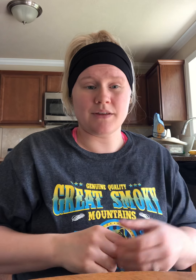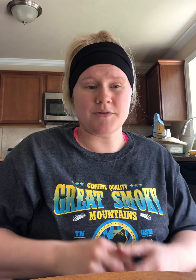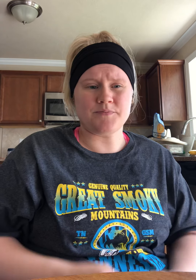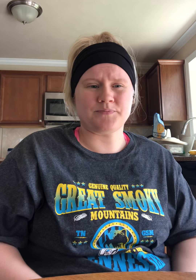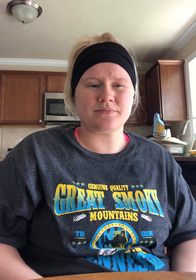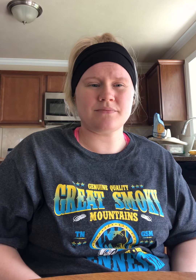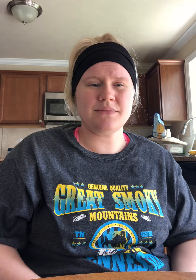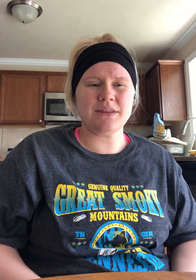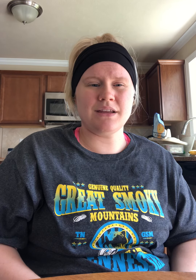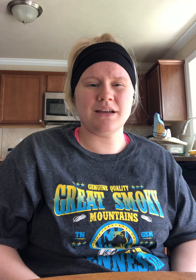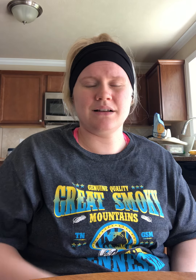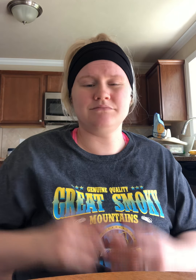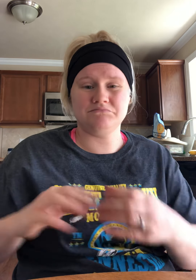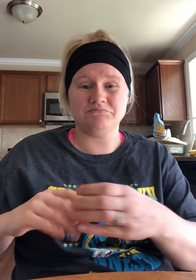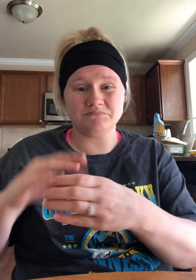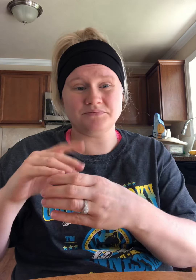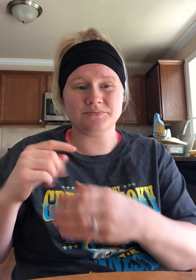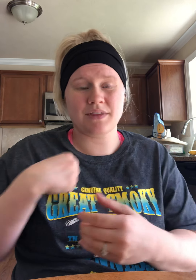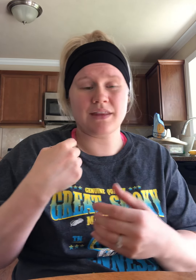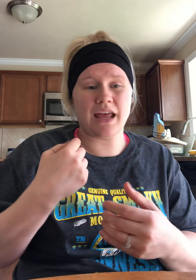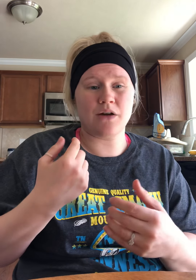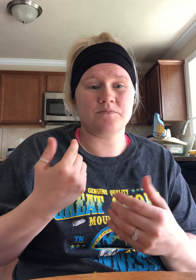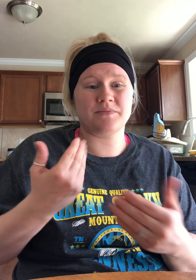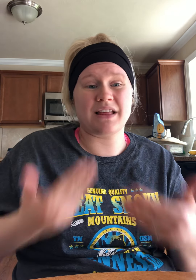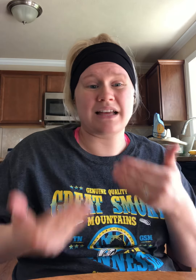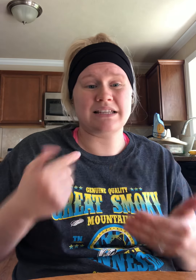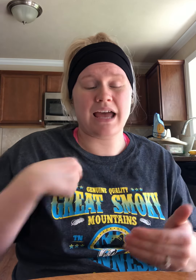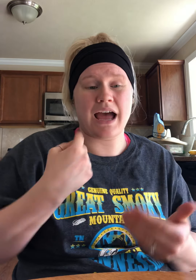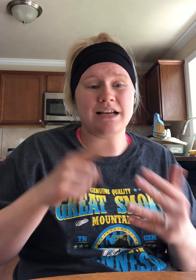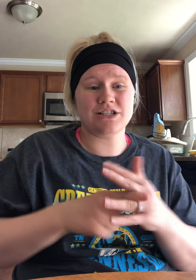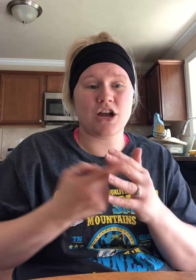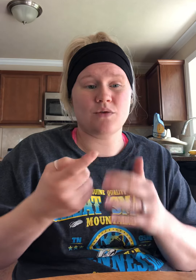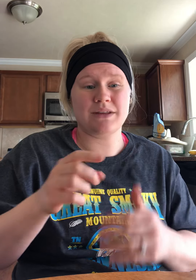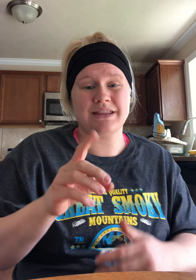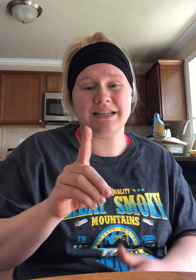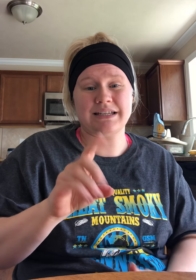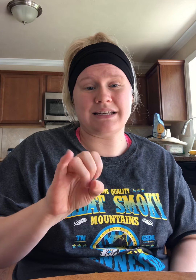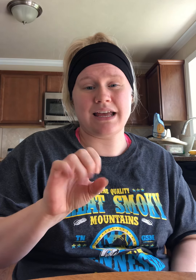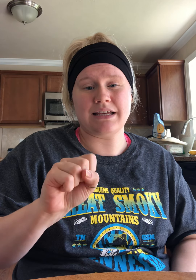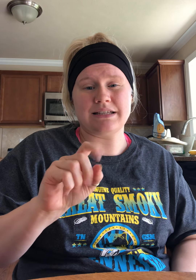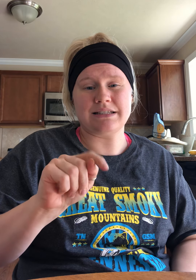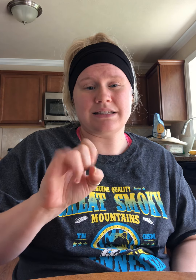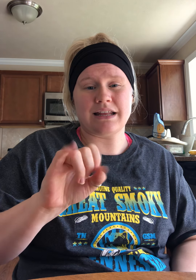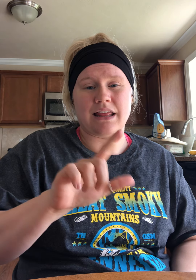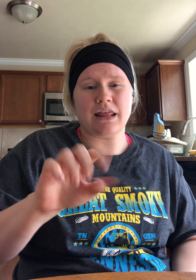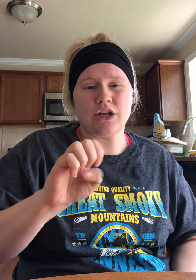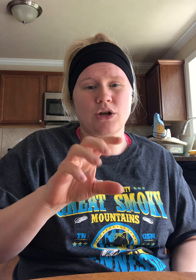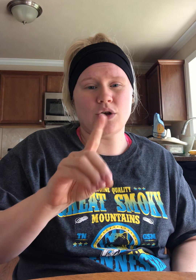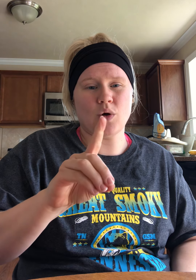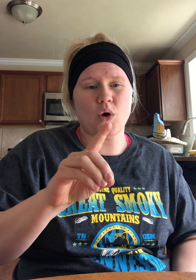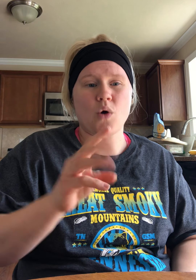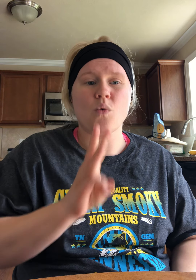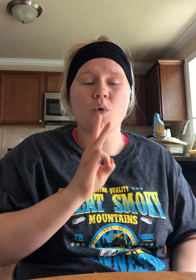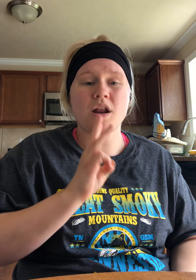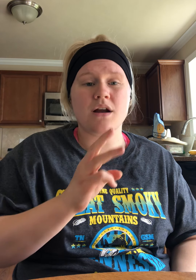Now let's say I start with distilled water, but then this one stays,